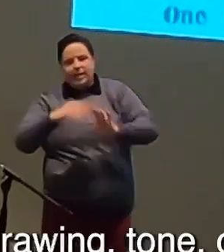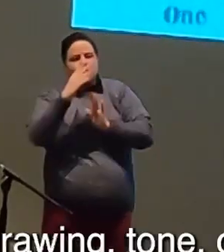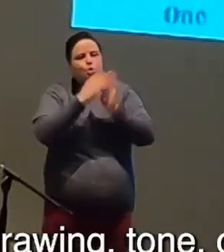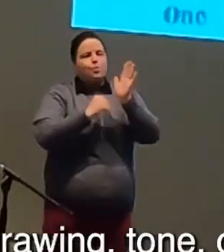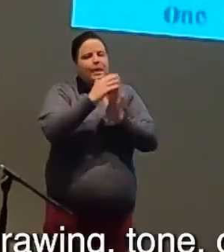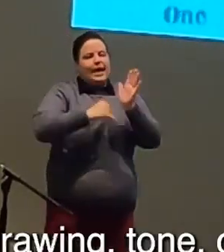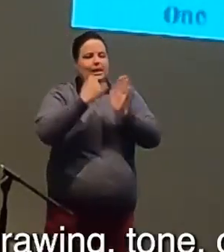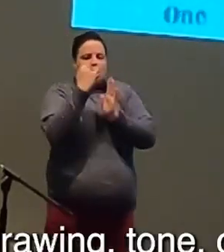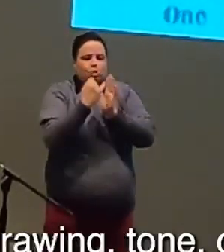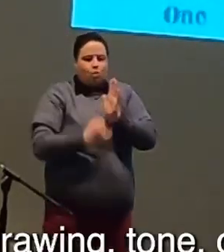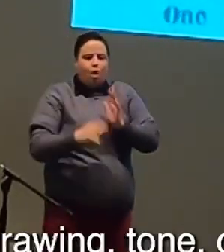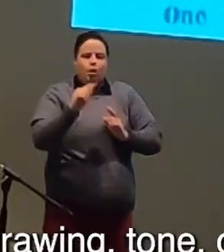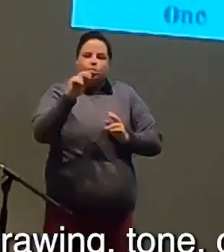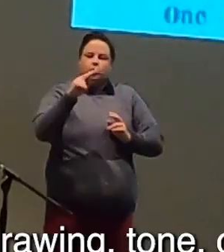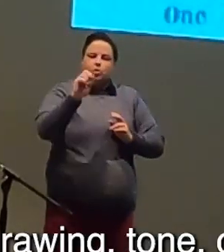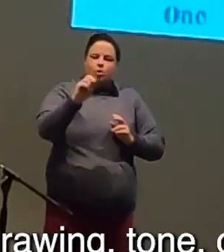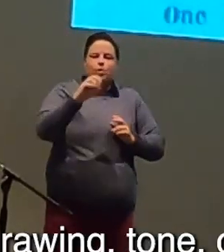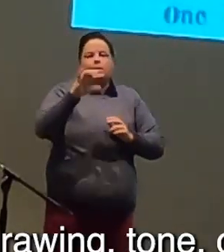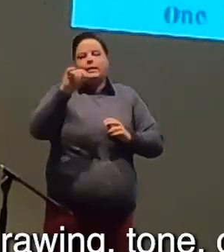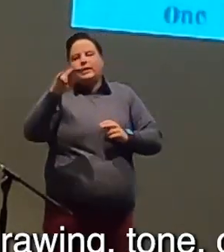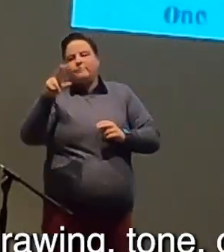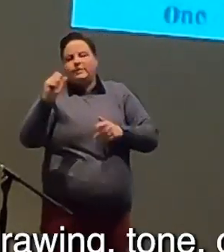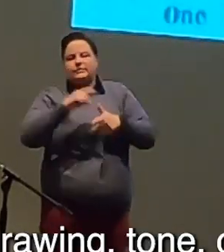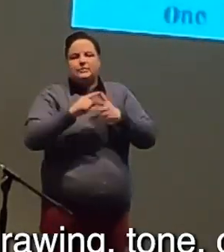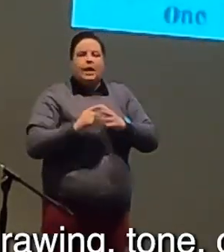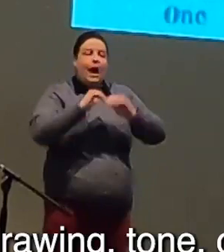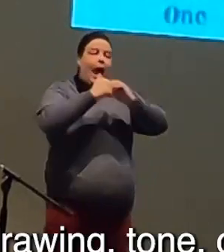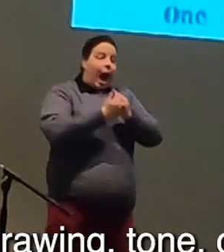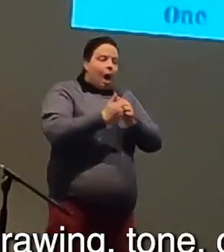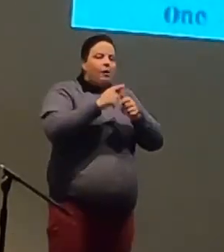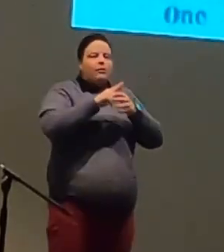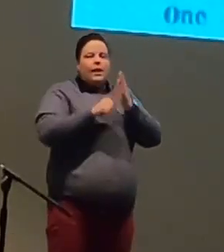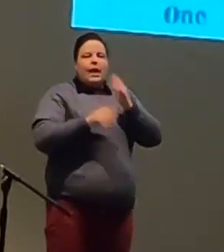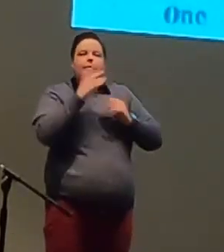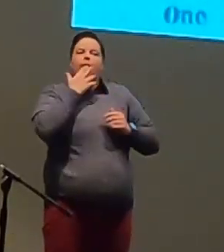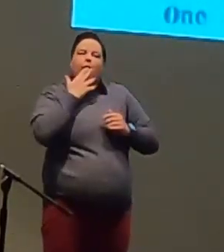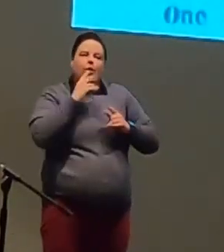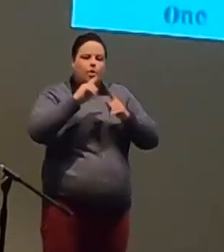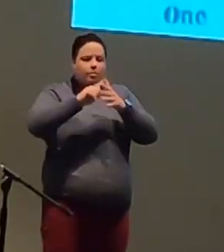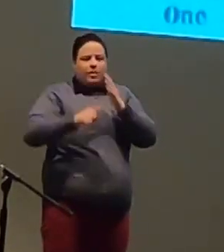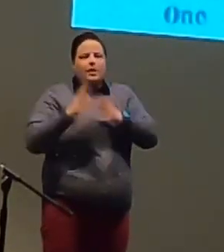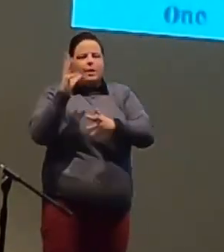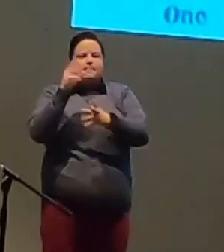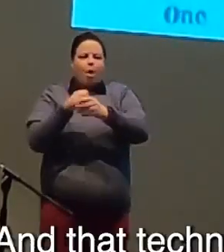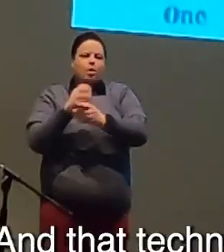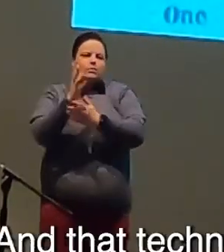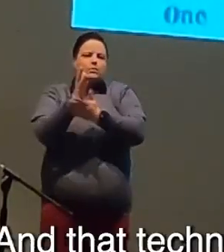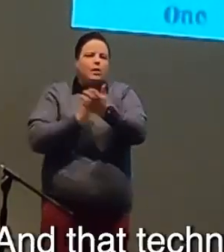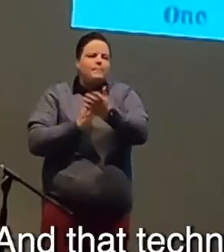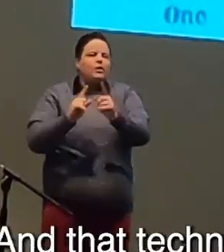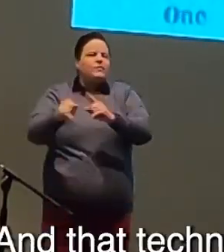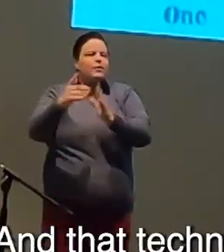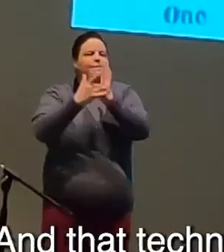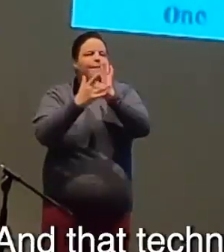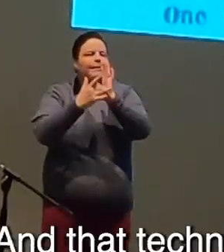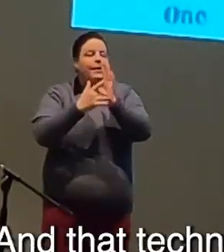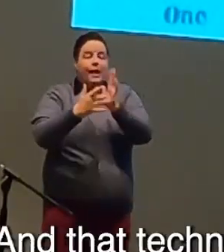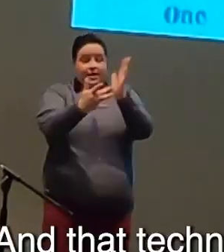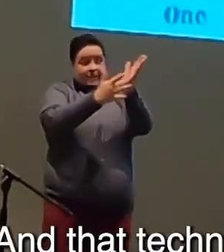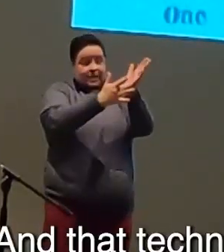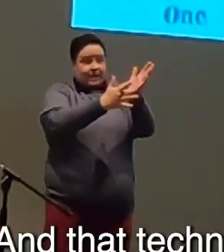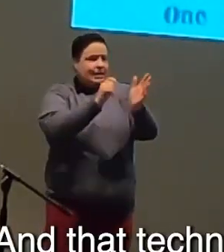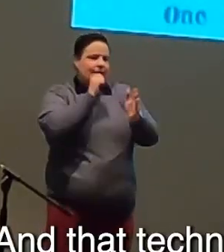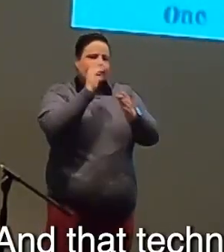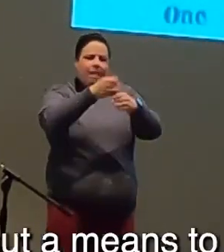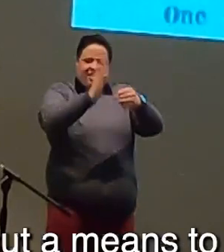paint, drawing, tone, canvas, composition, and color are but parts of technique and that technique is not an end